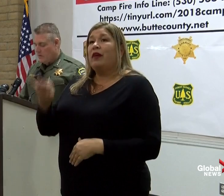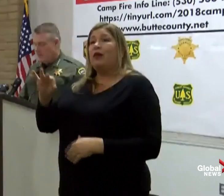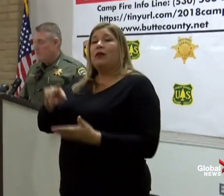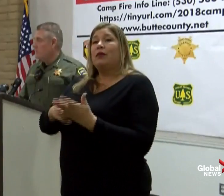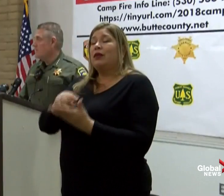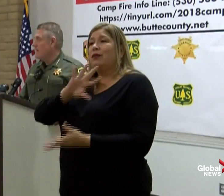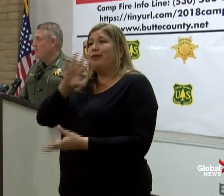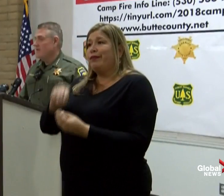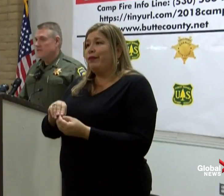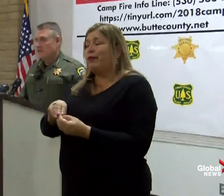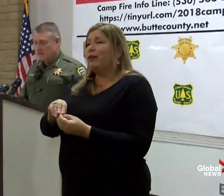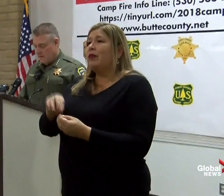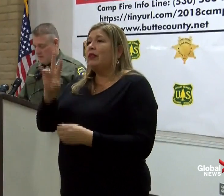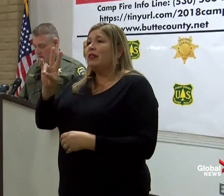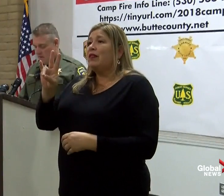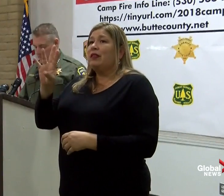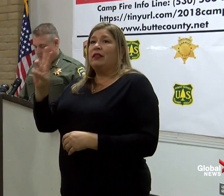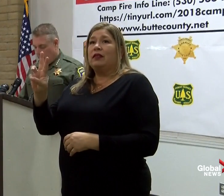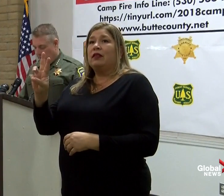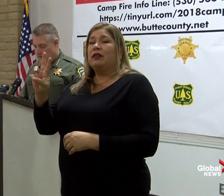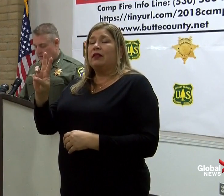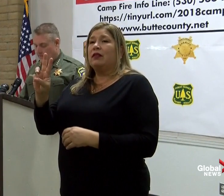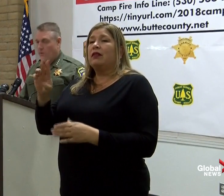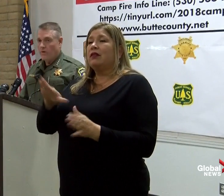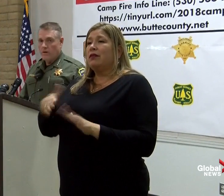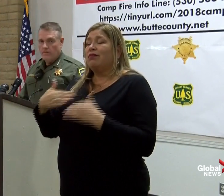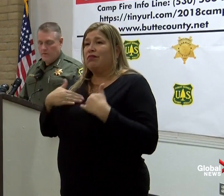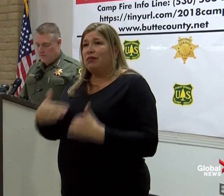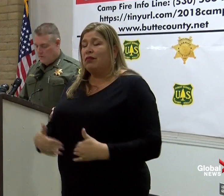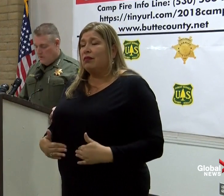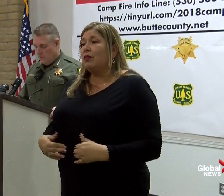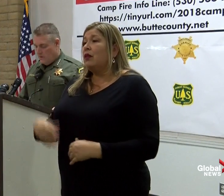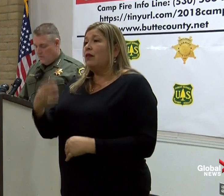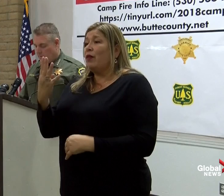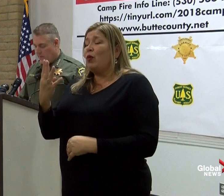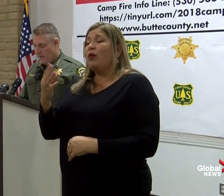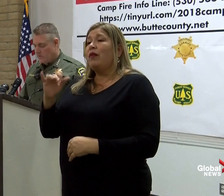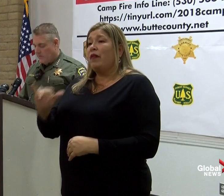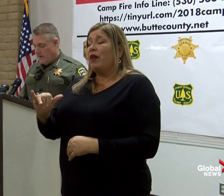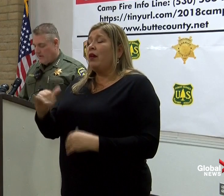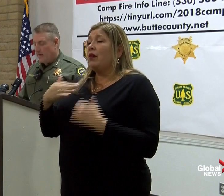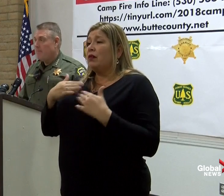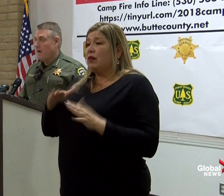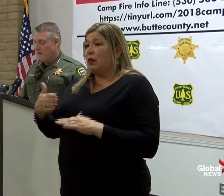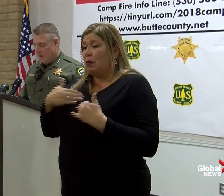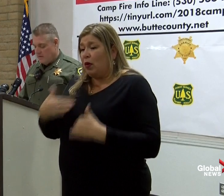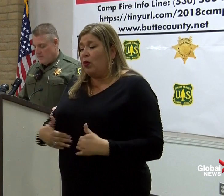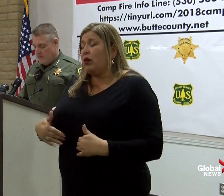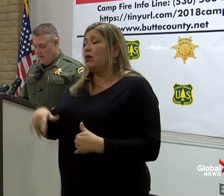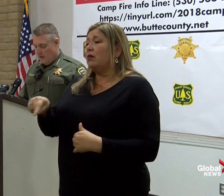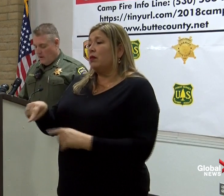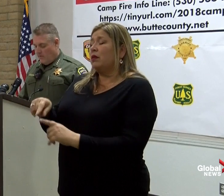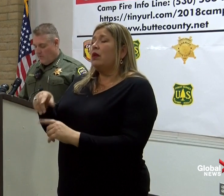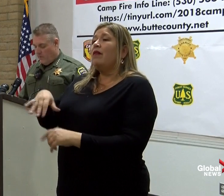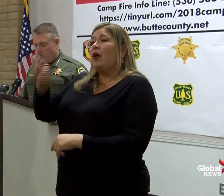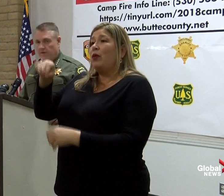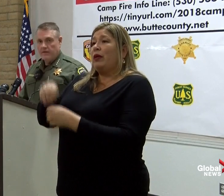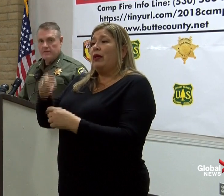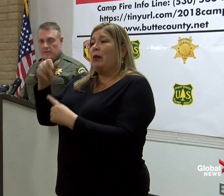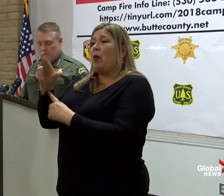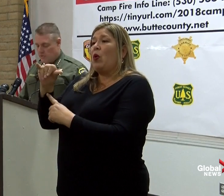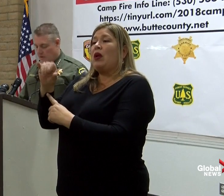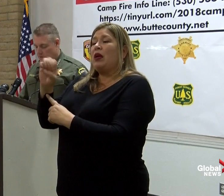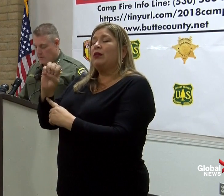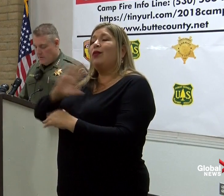total up to 76 human remains. 4 of those human remains were found in Paradise, all 4